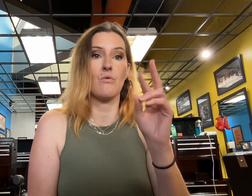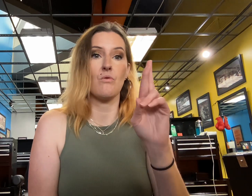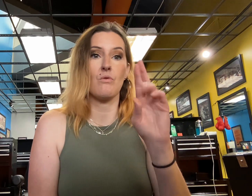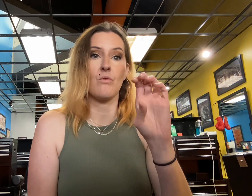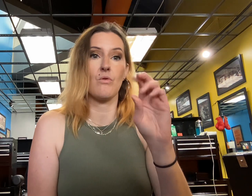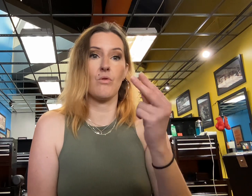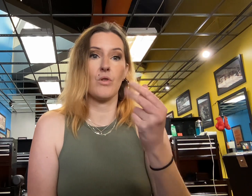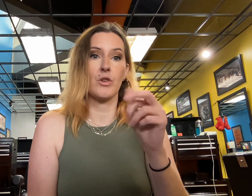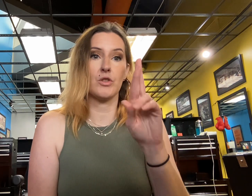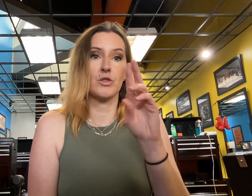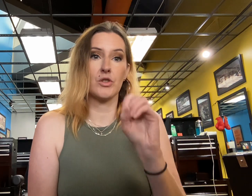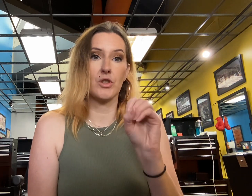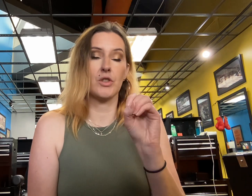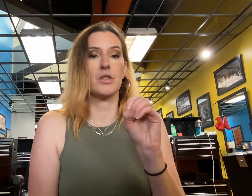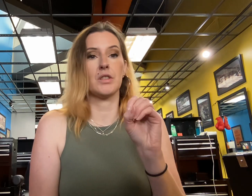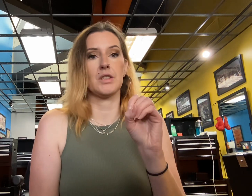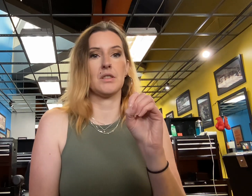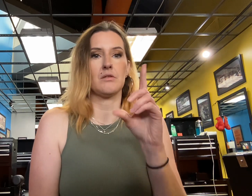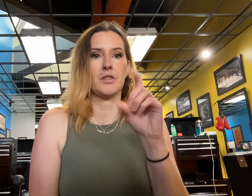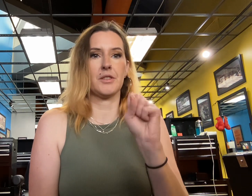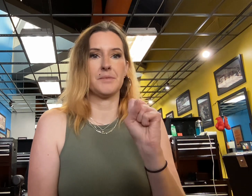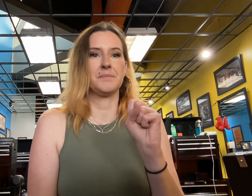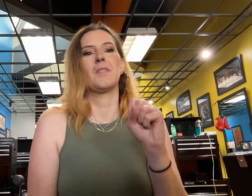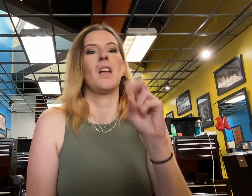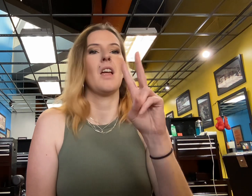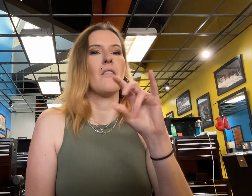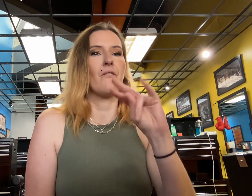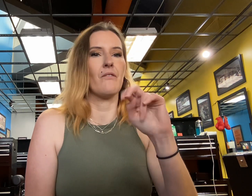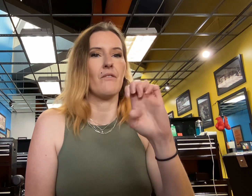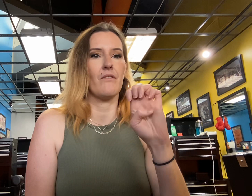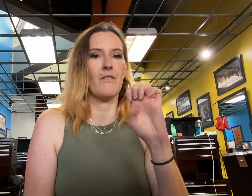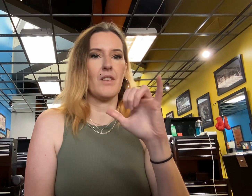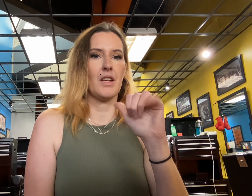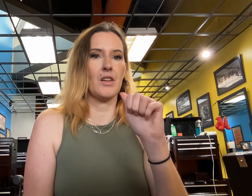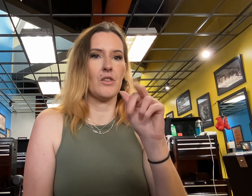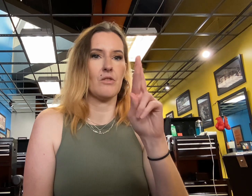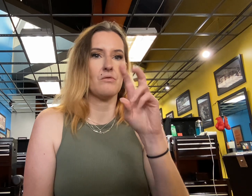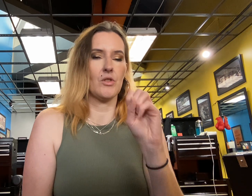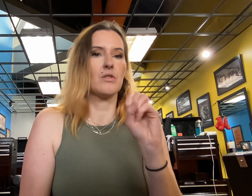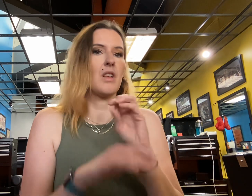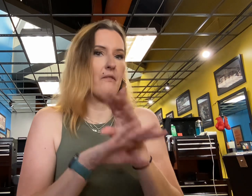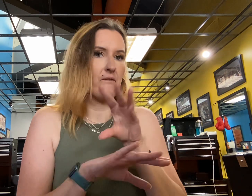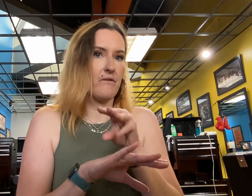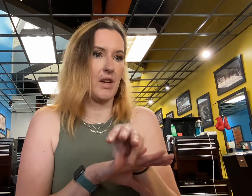some reporting up to a 90% loss. And now, they've spread.